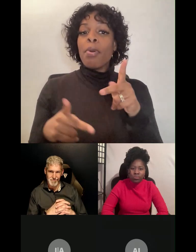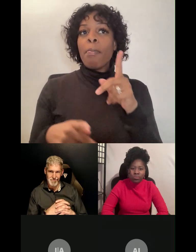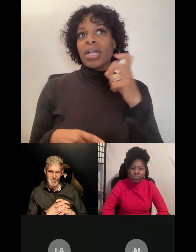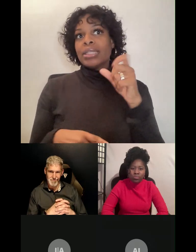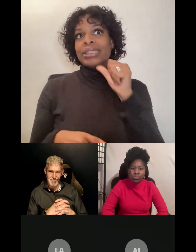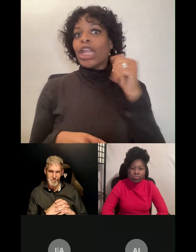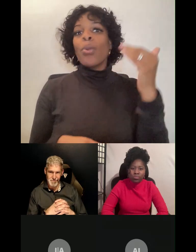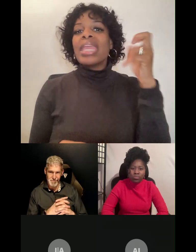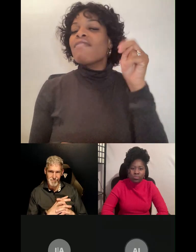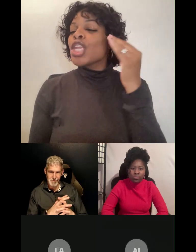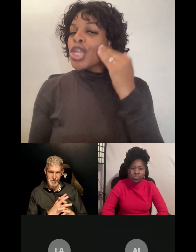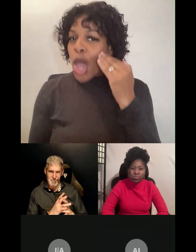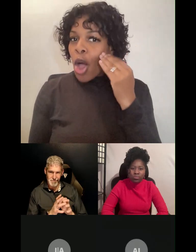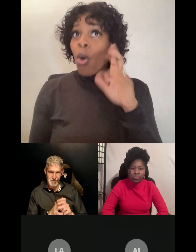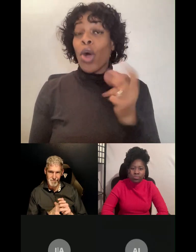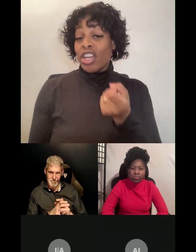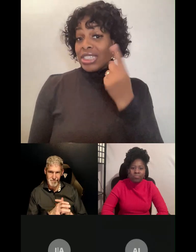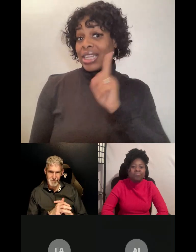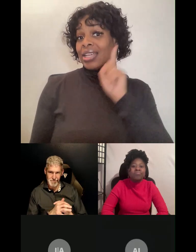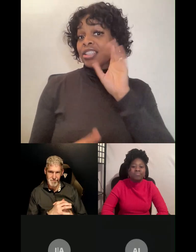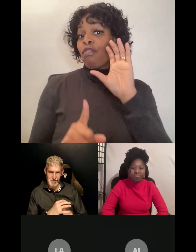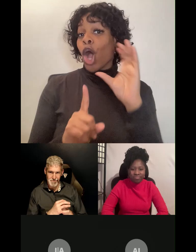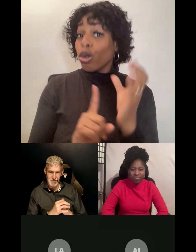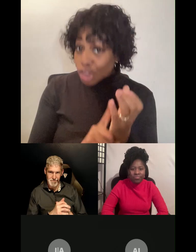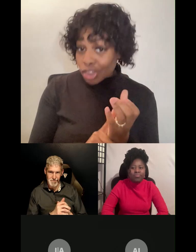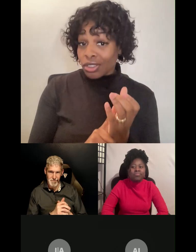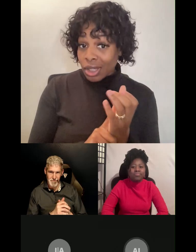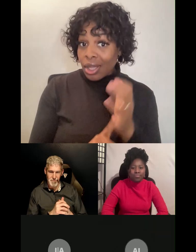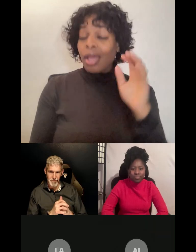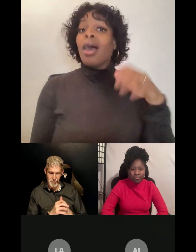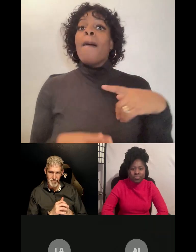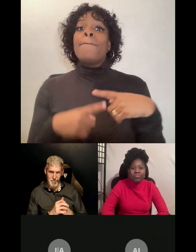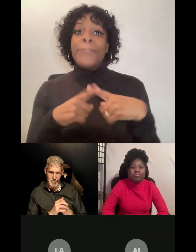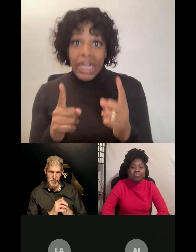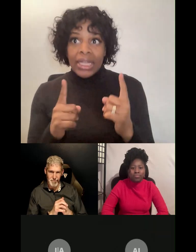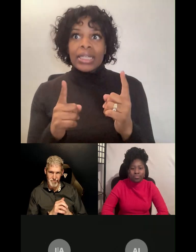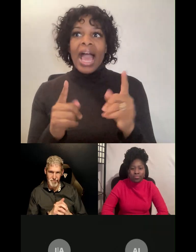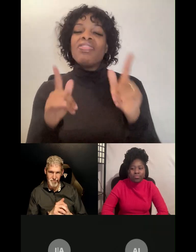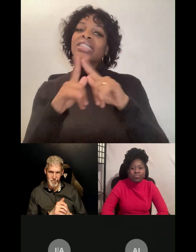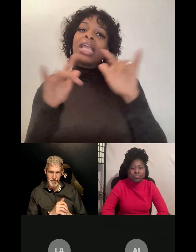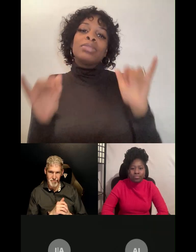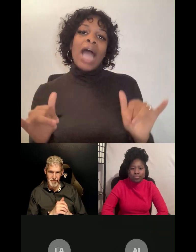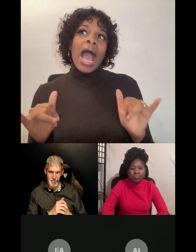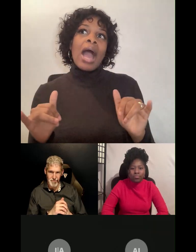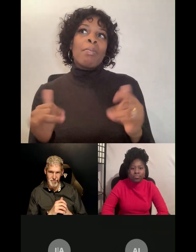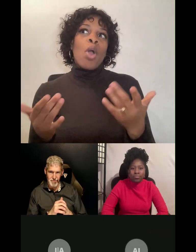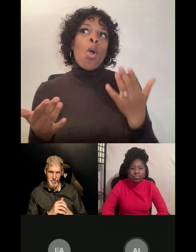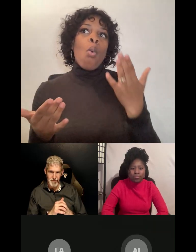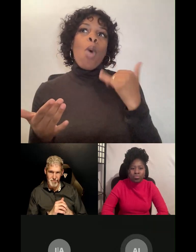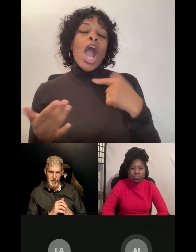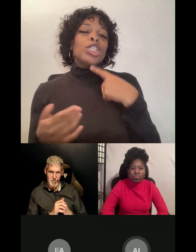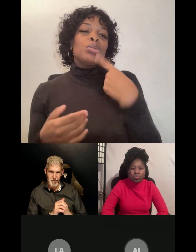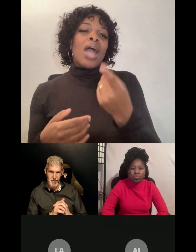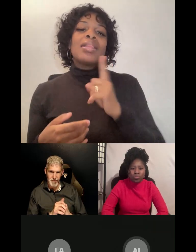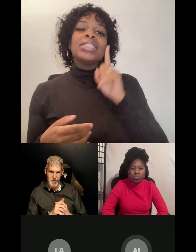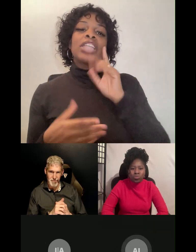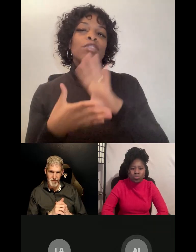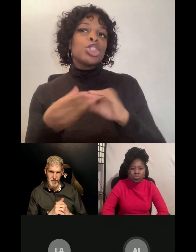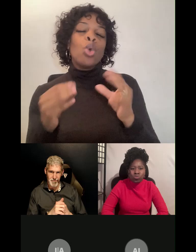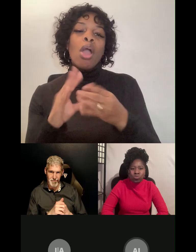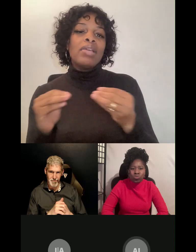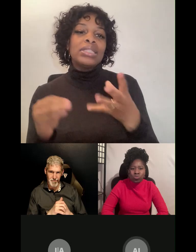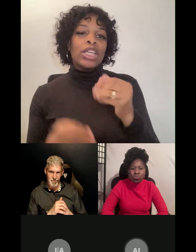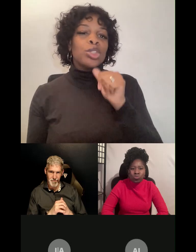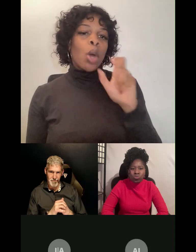hearing people because they don't even know or understand their culture. But at the same time, why are you telling